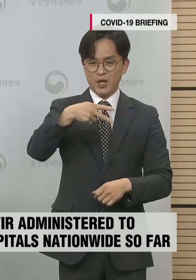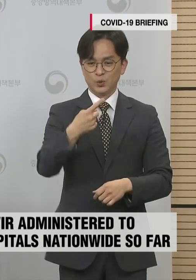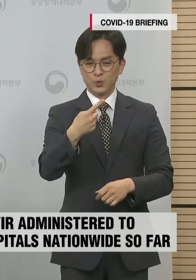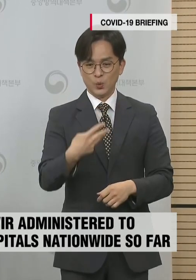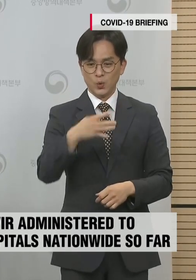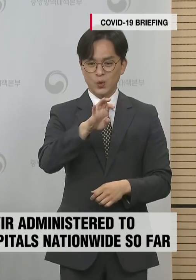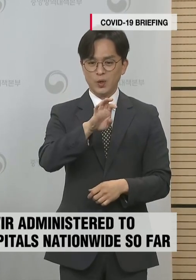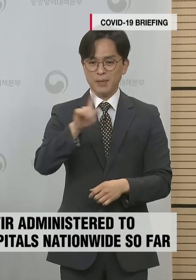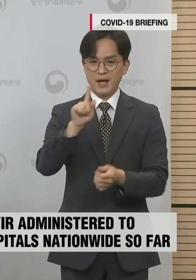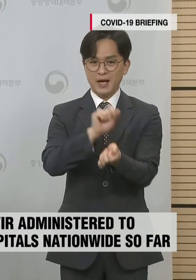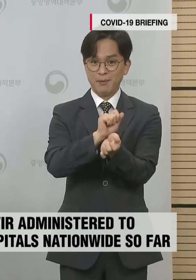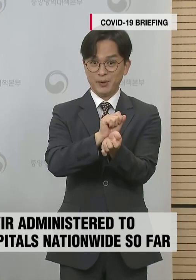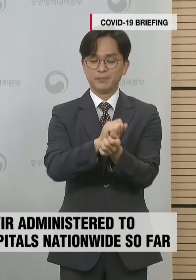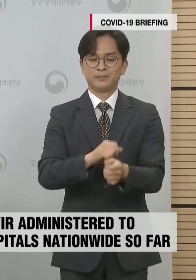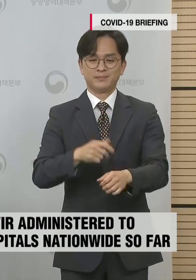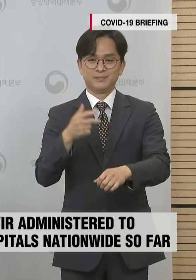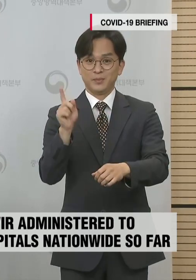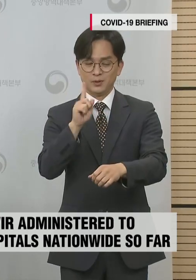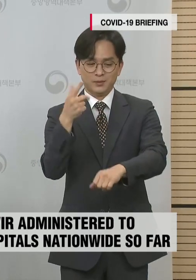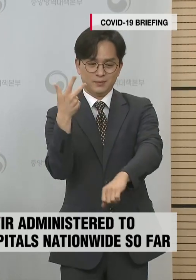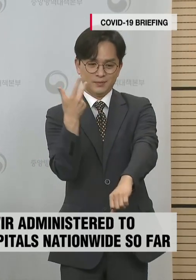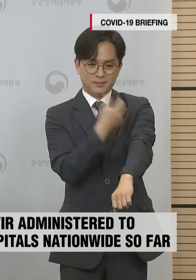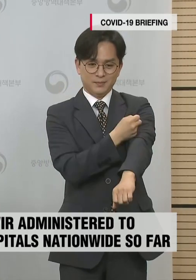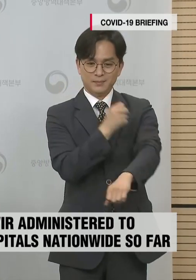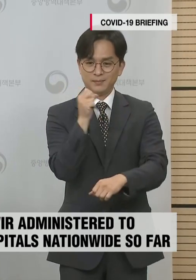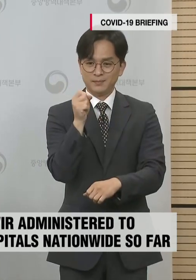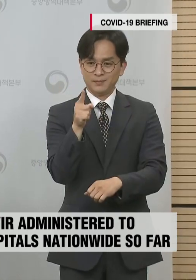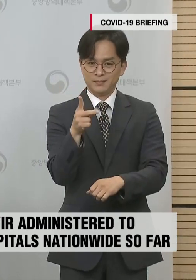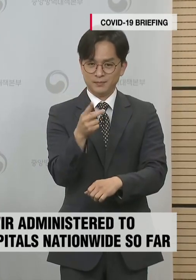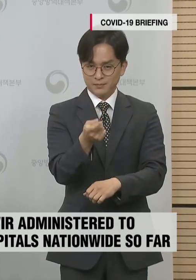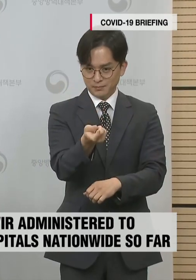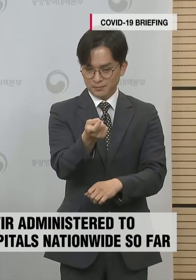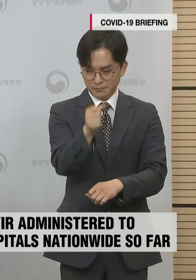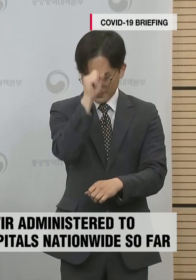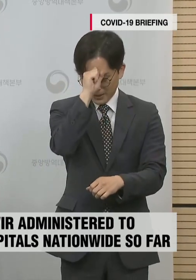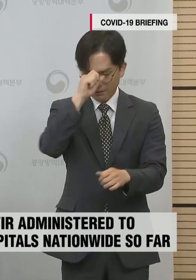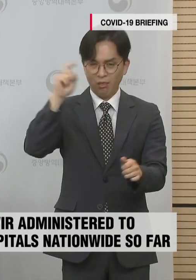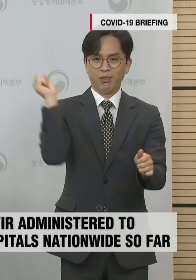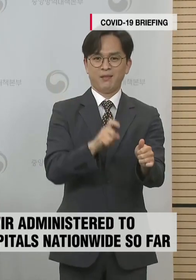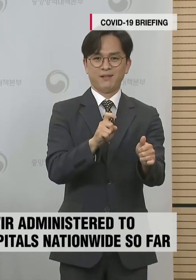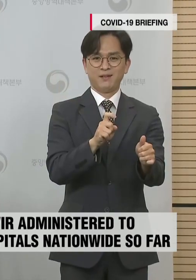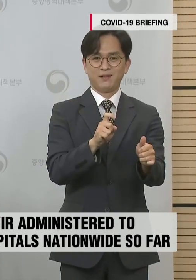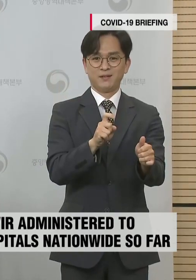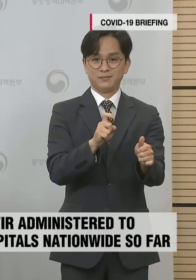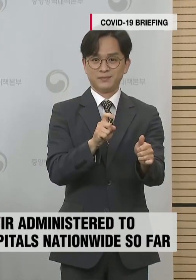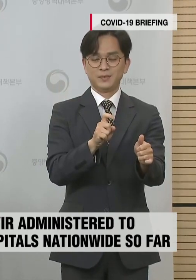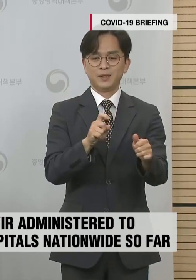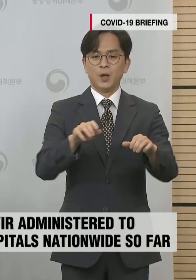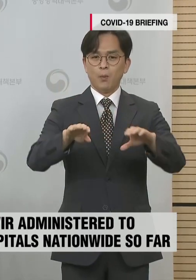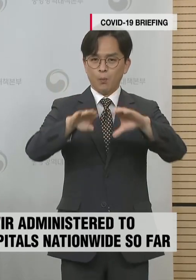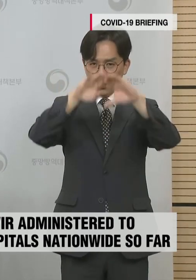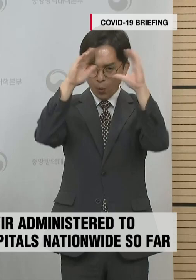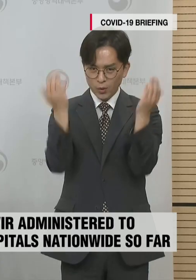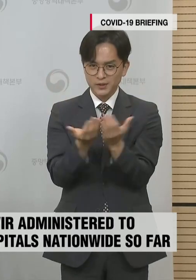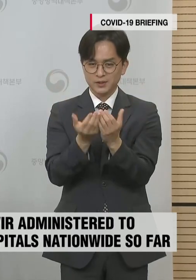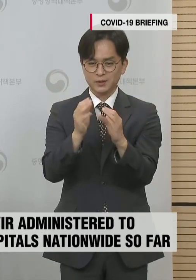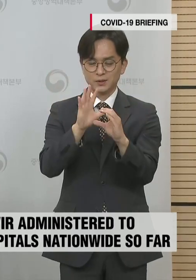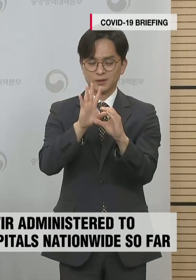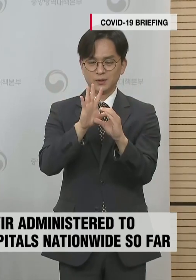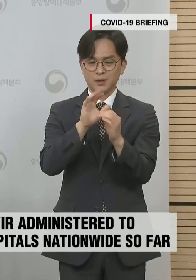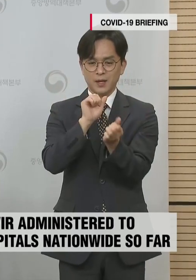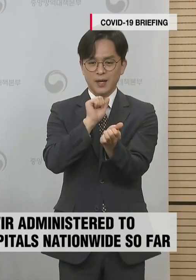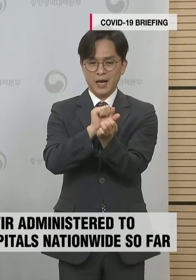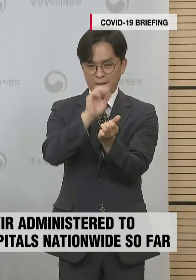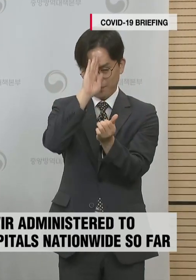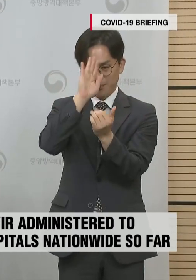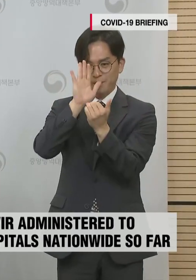And we all heard of the breakthrough cases, which means that people getting infected with the virus even after a